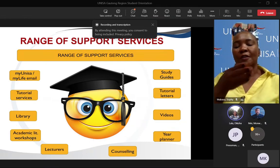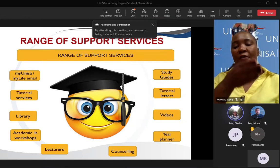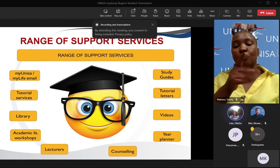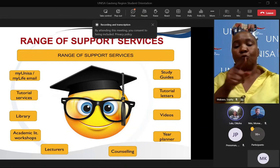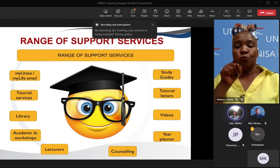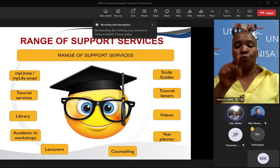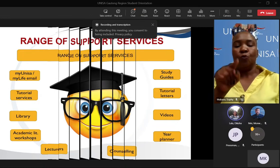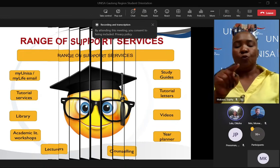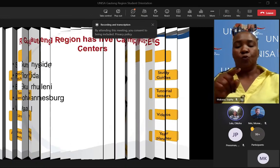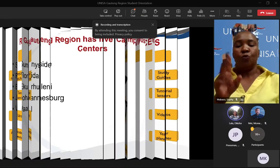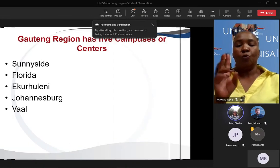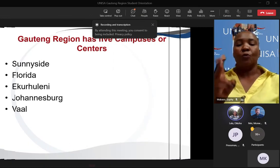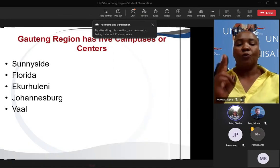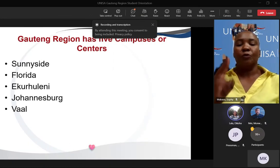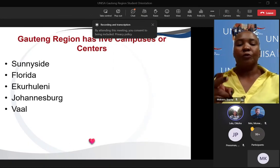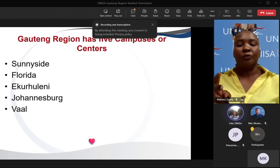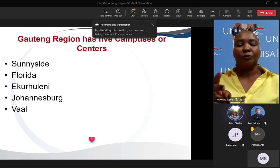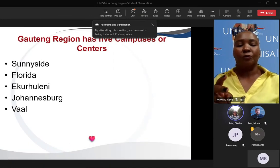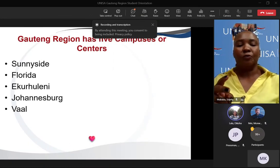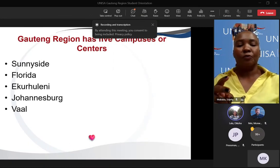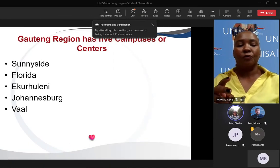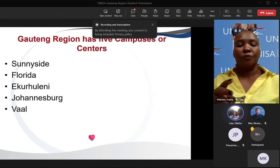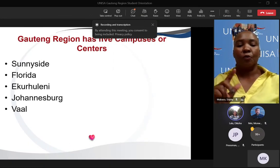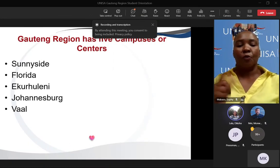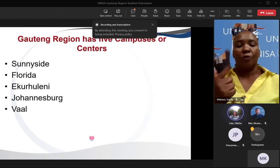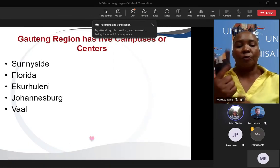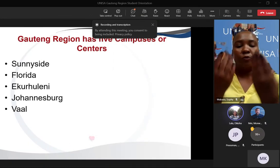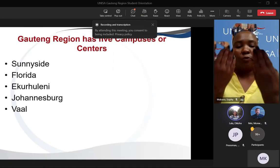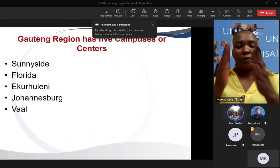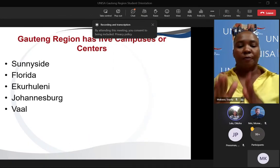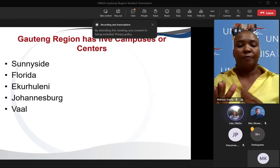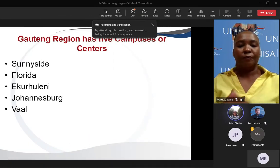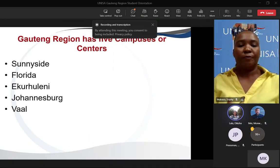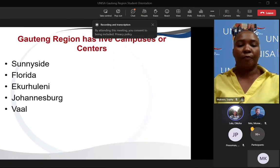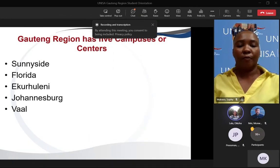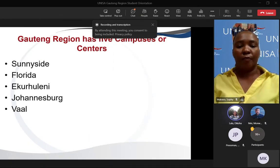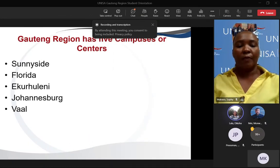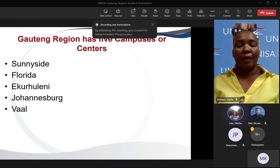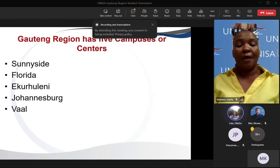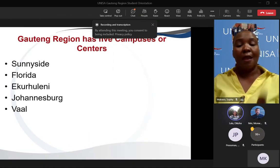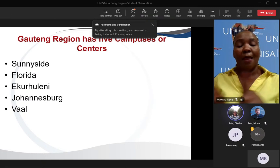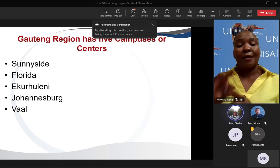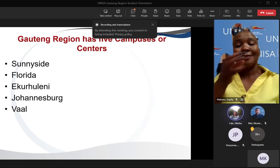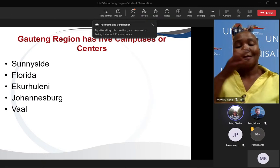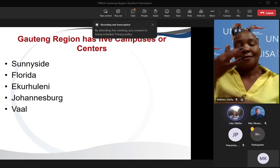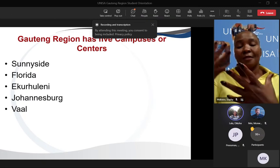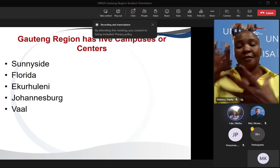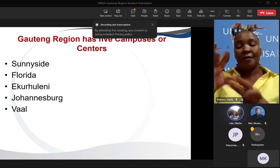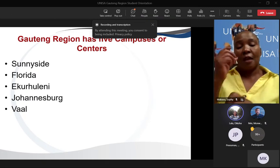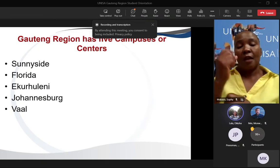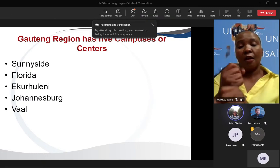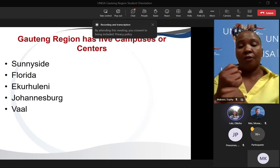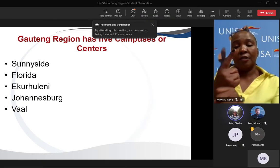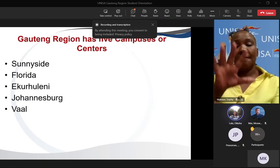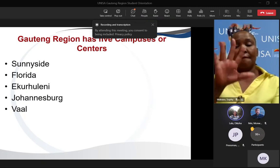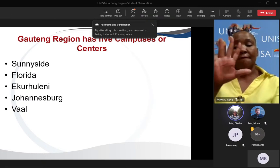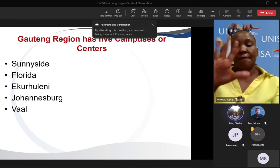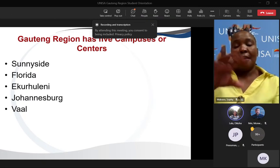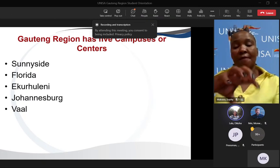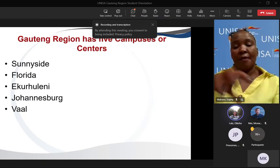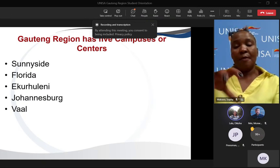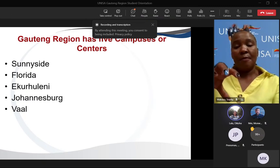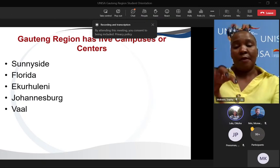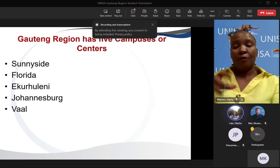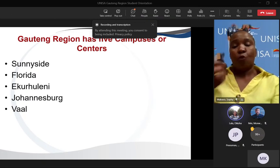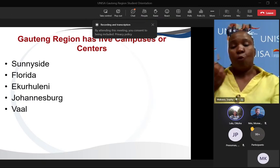recording on request as indicated the gauteng region has five campuses or centers